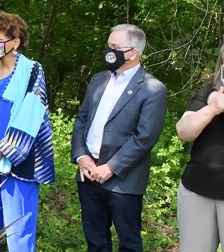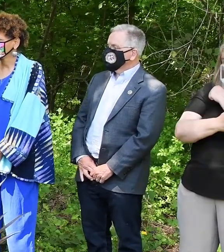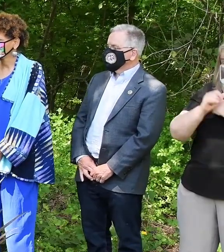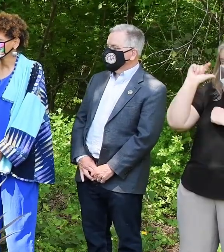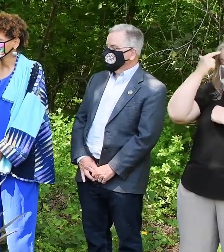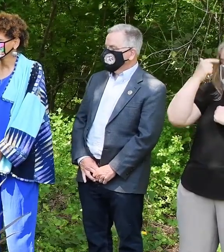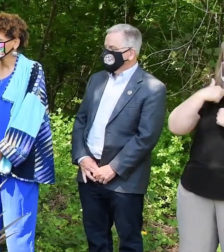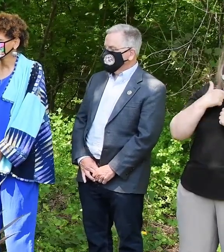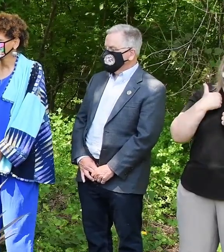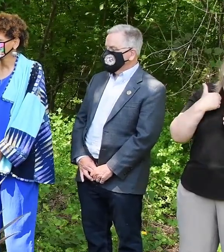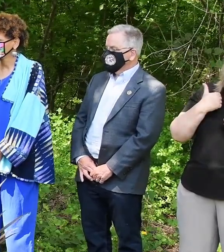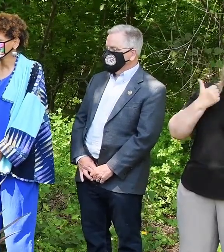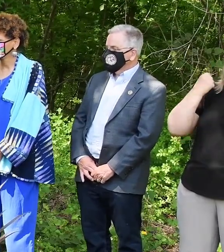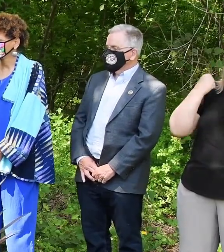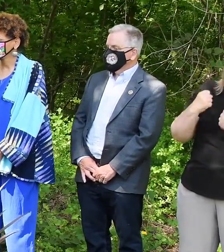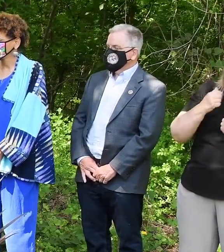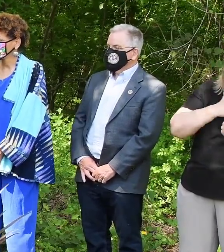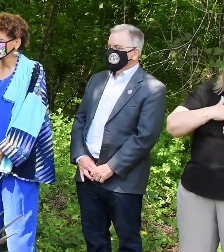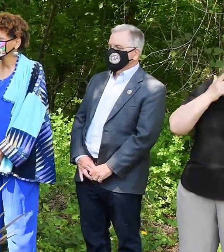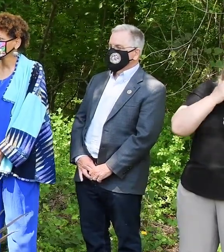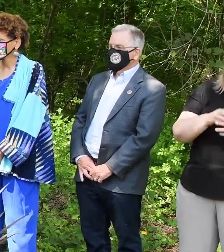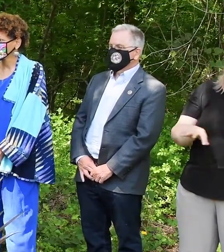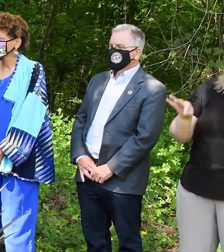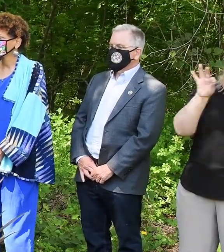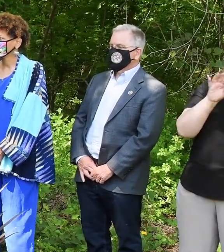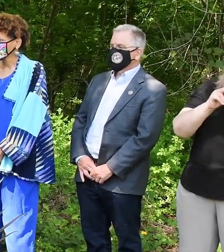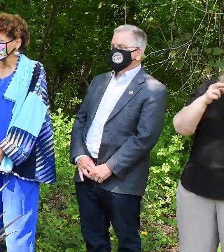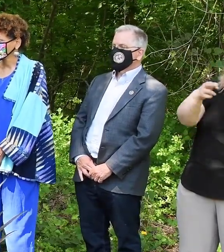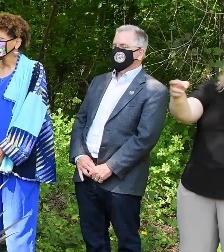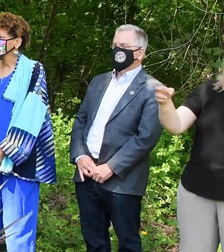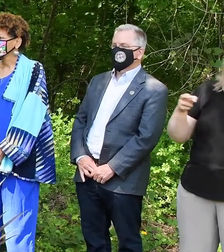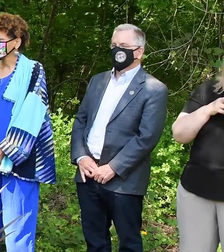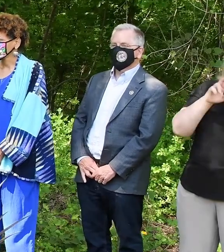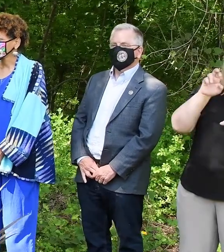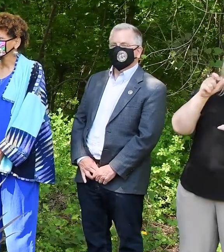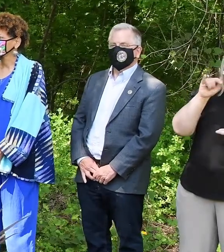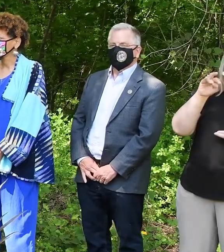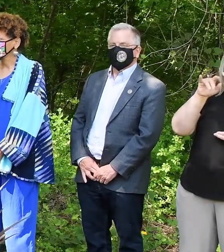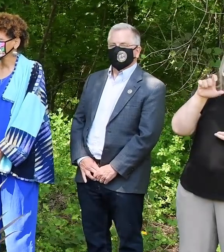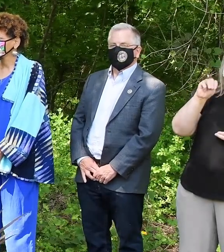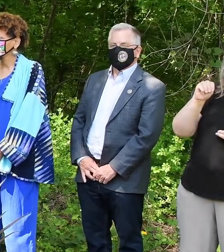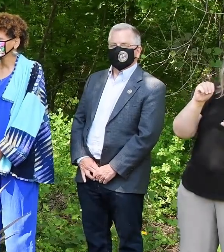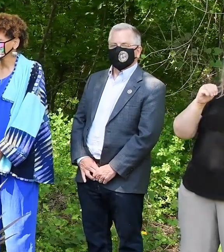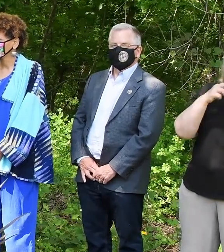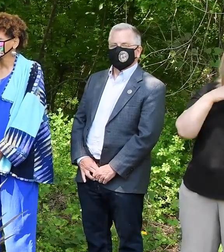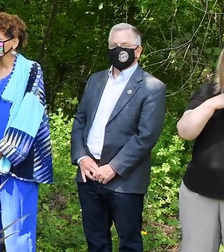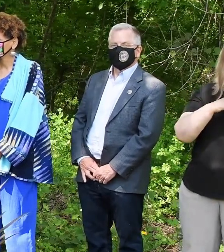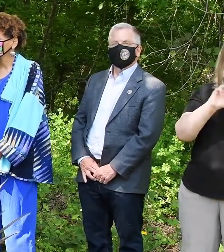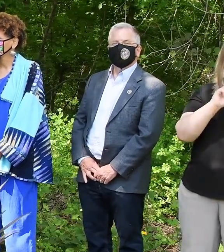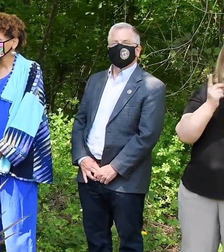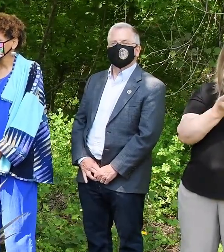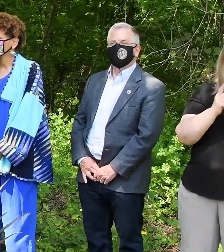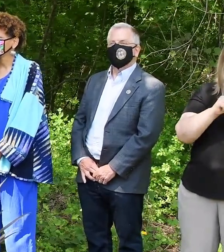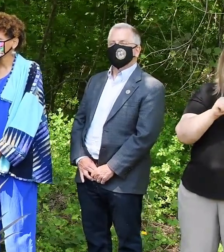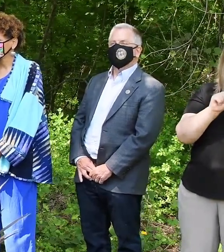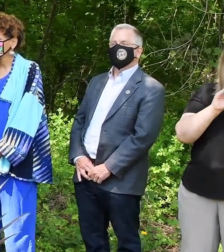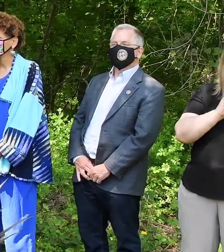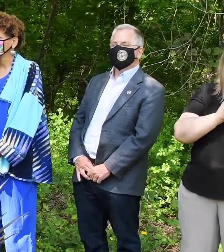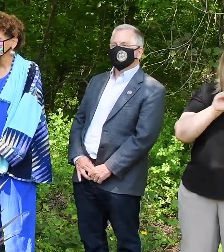a strong appreciation for the importance of regionalism. Representing a district that spans 2